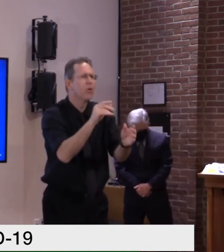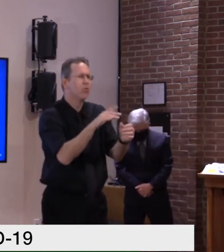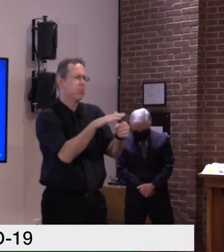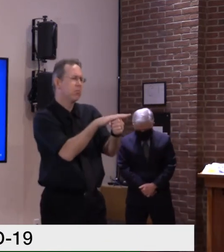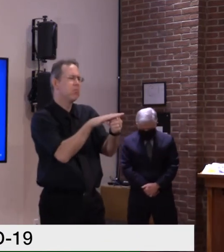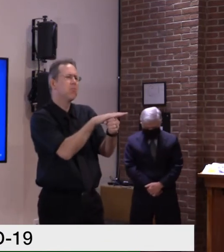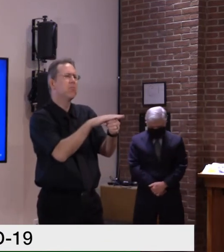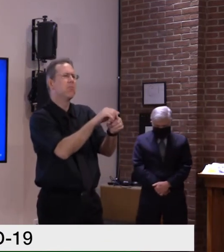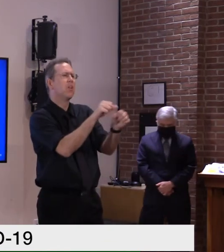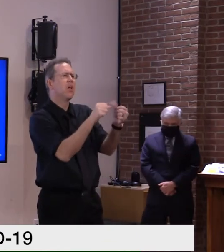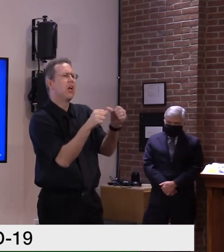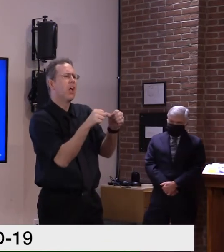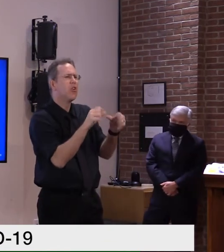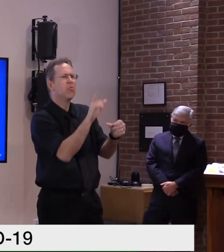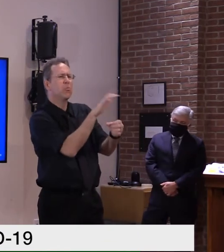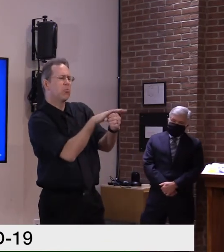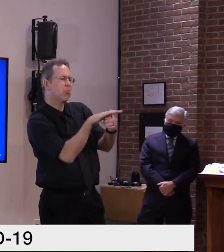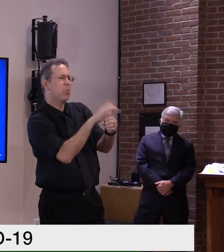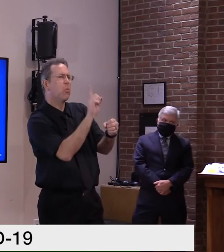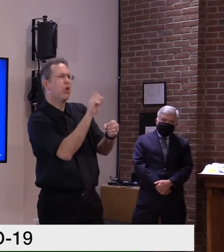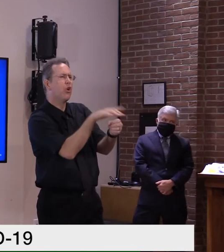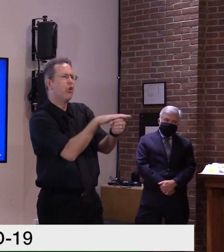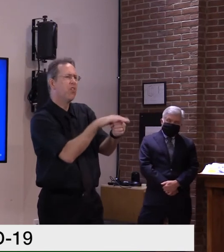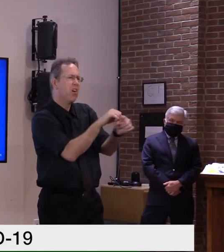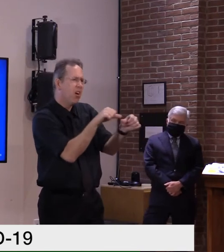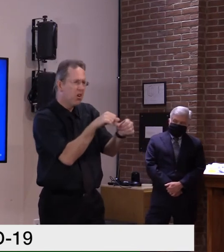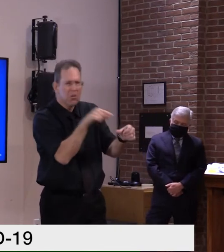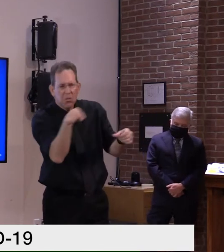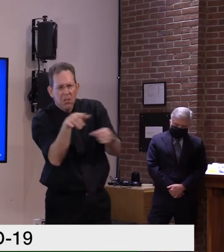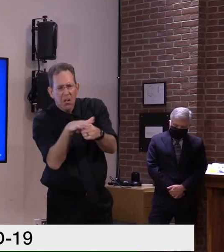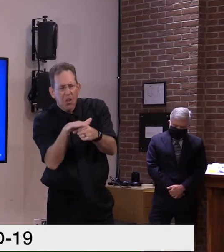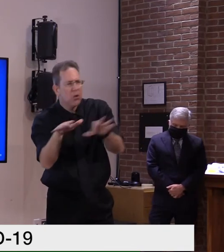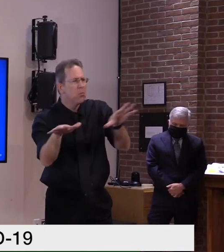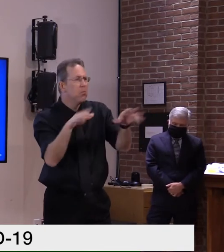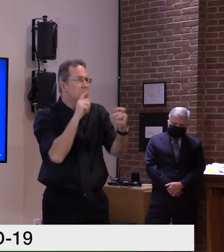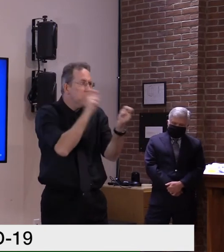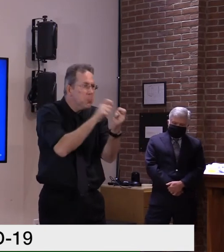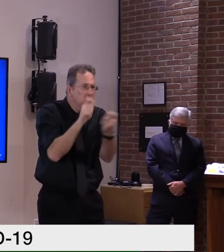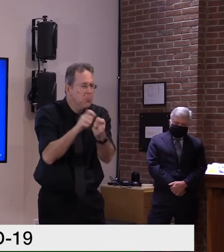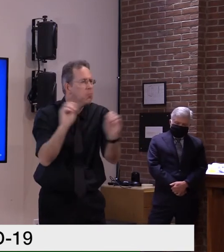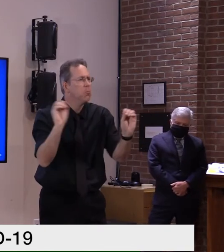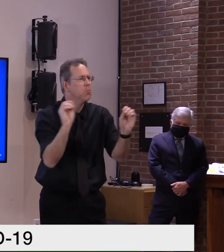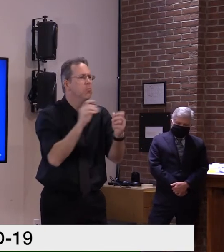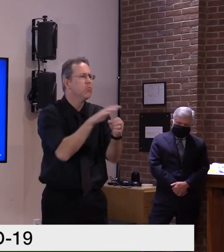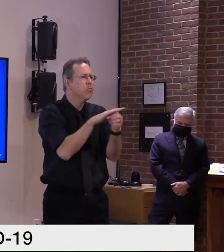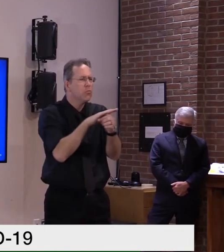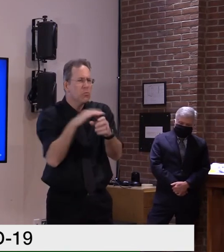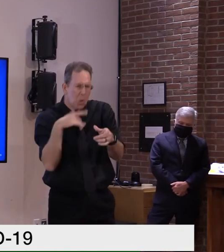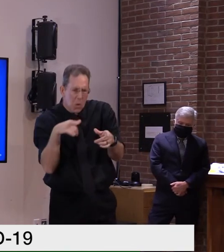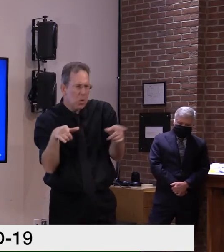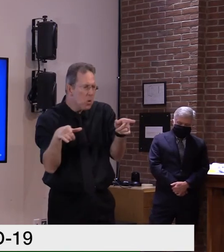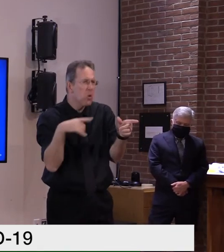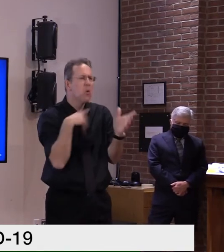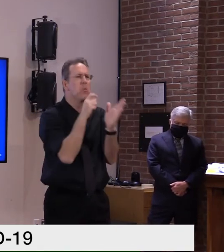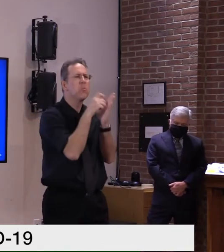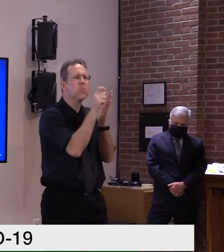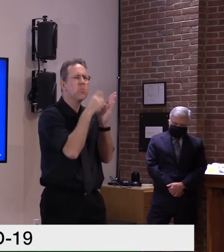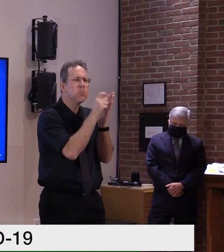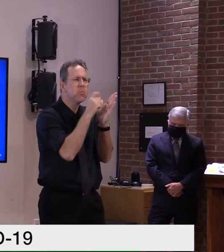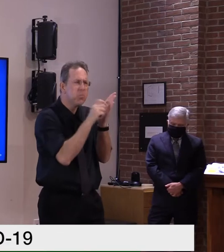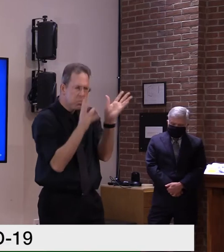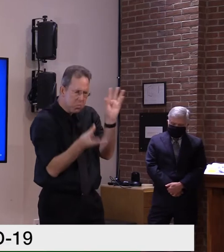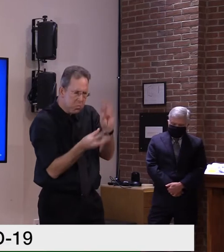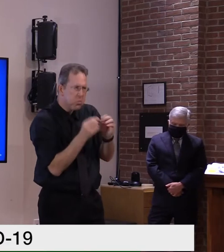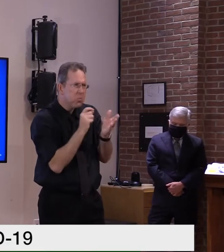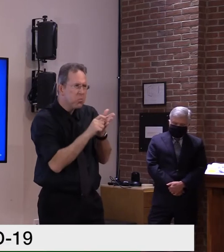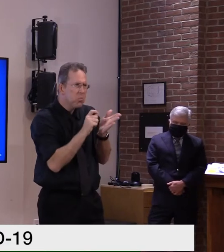people agree to have their location followed on whatever apps they might have on their phone. So from that, we can look at